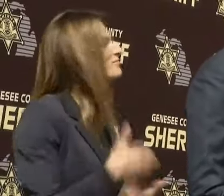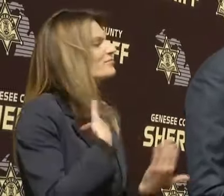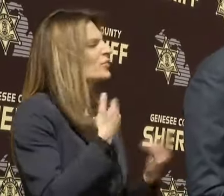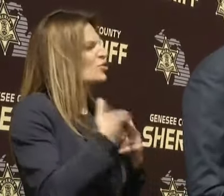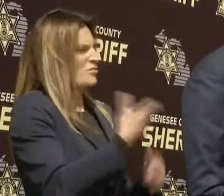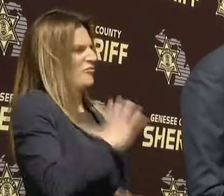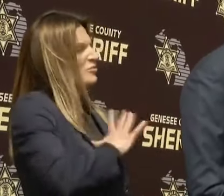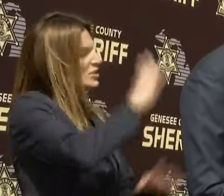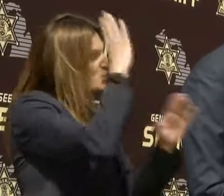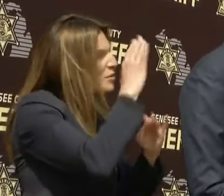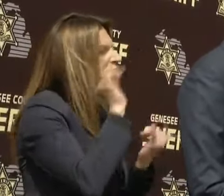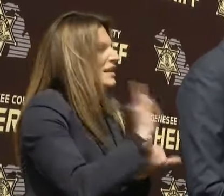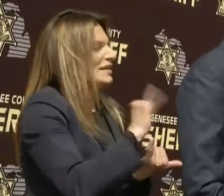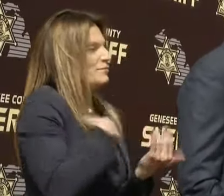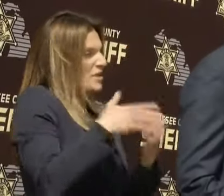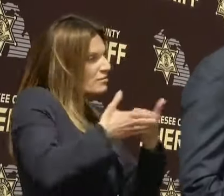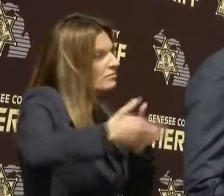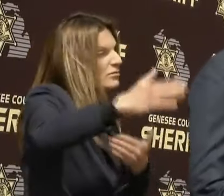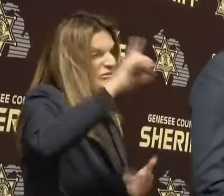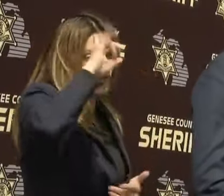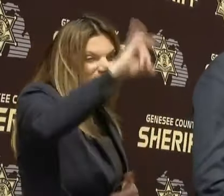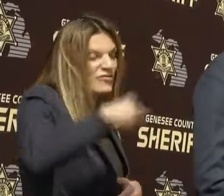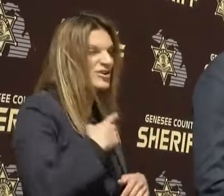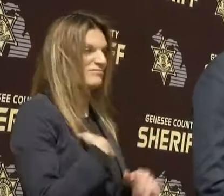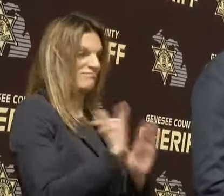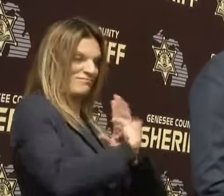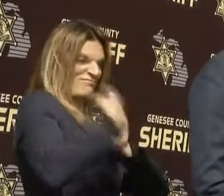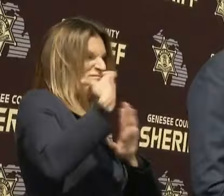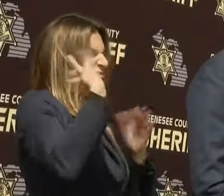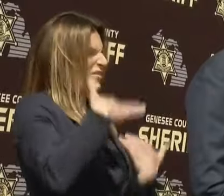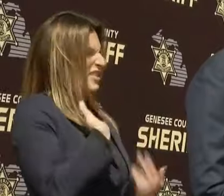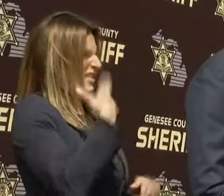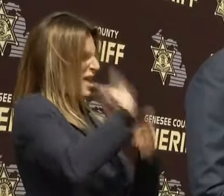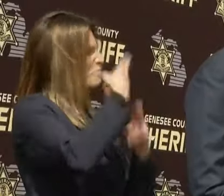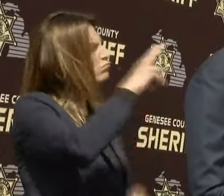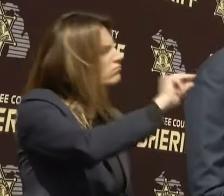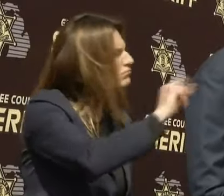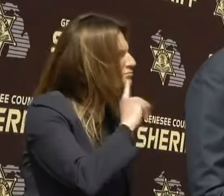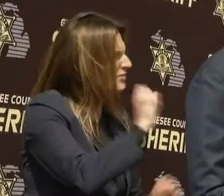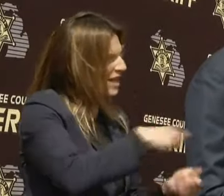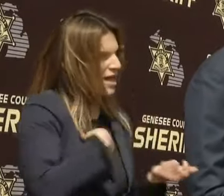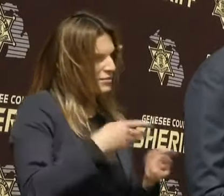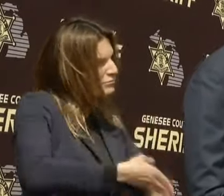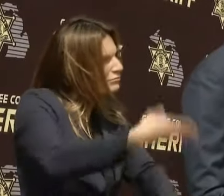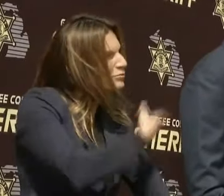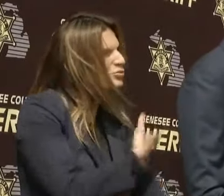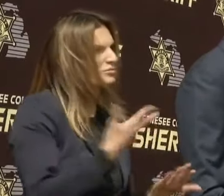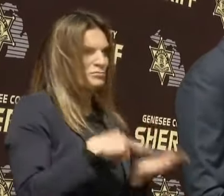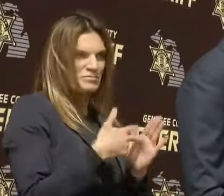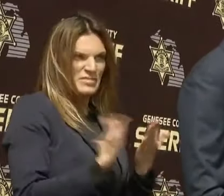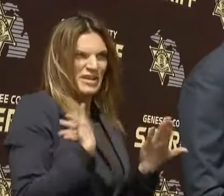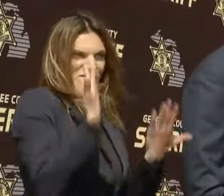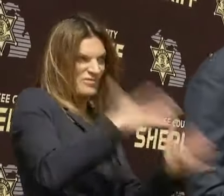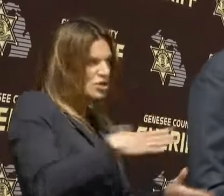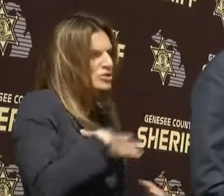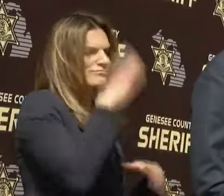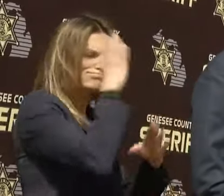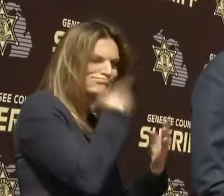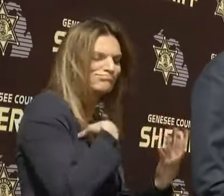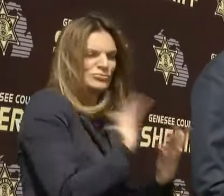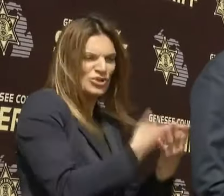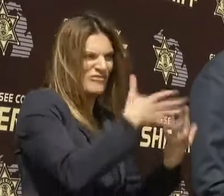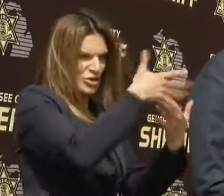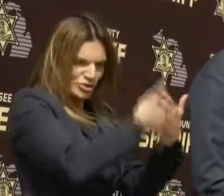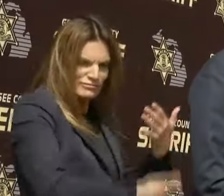second chance to get a new job, a second chance at safe, affordable housing, a second chance to get an education, a second chance to